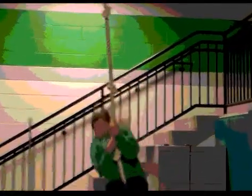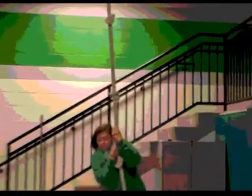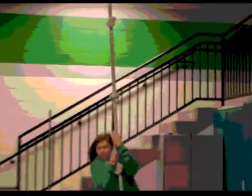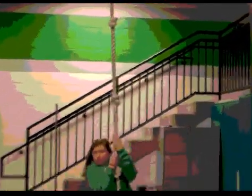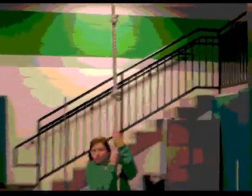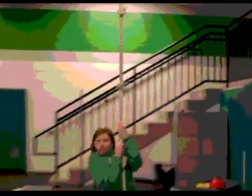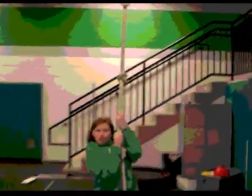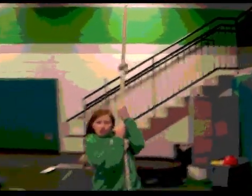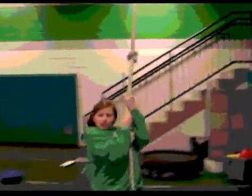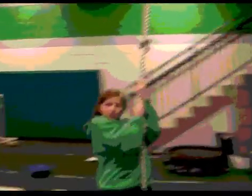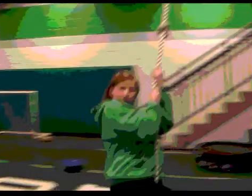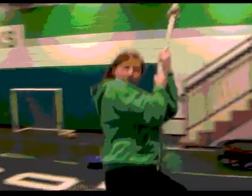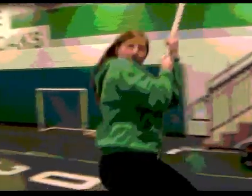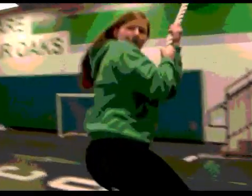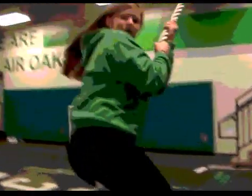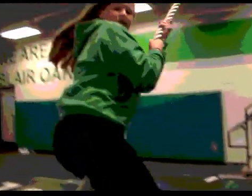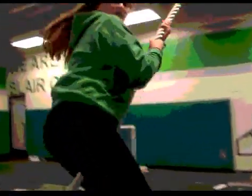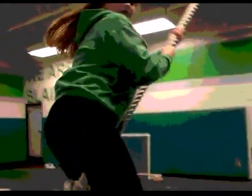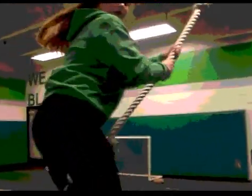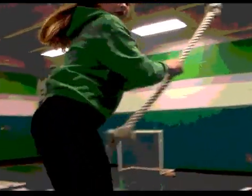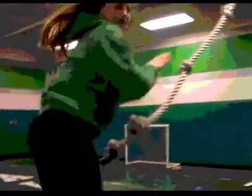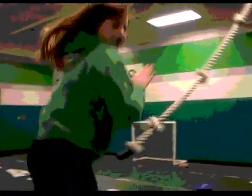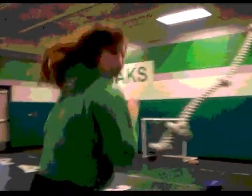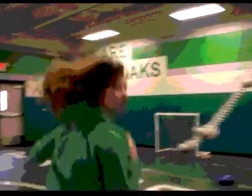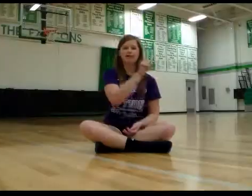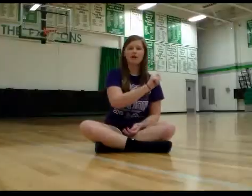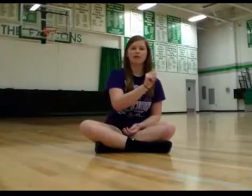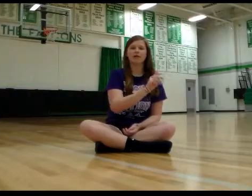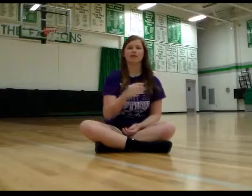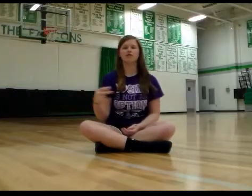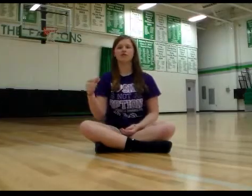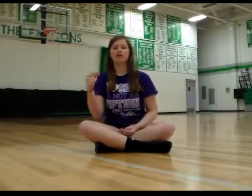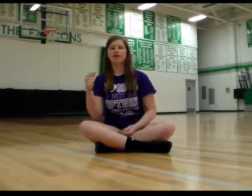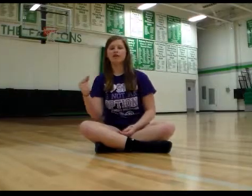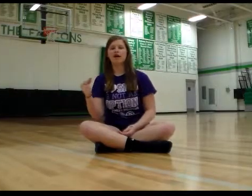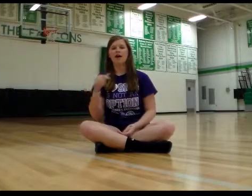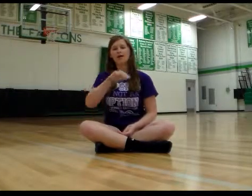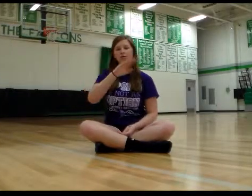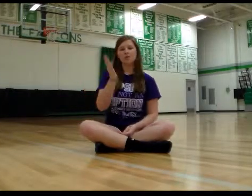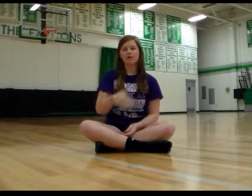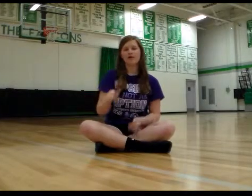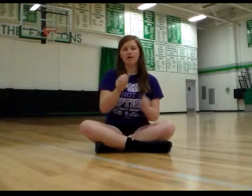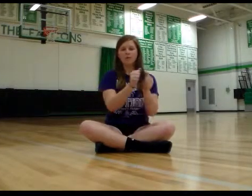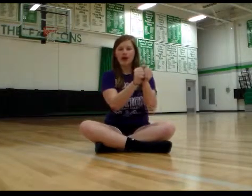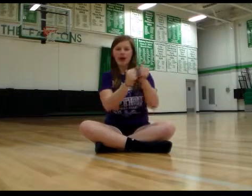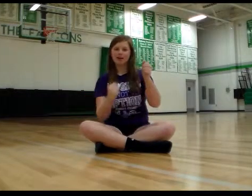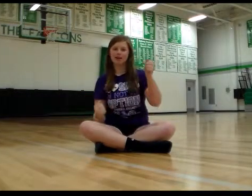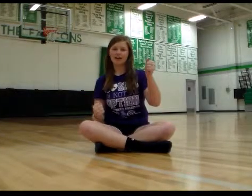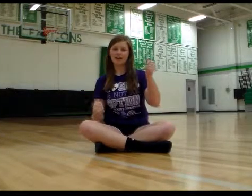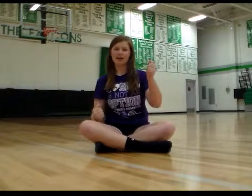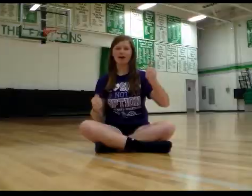and Gina, you never packed down